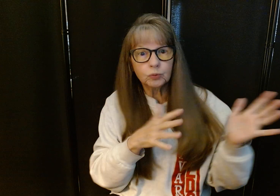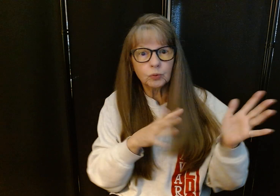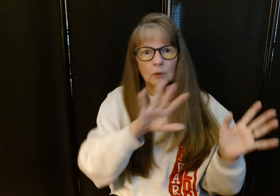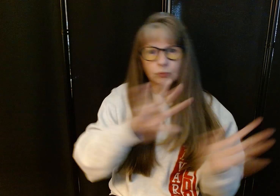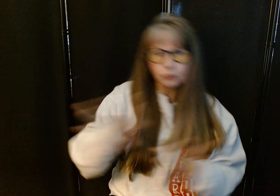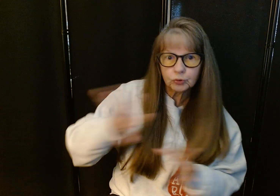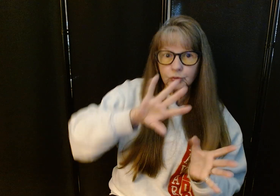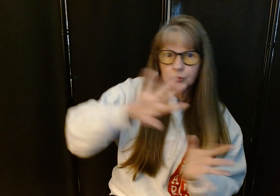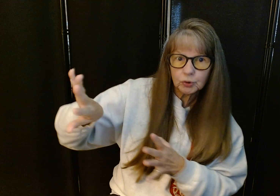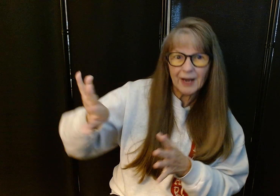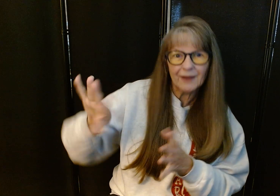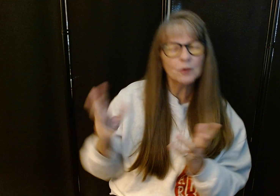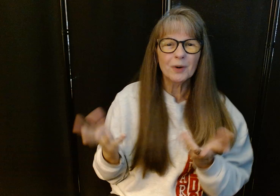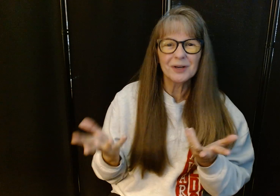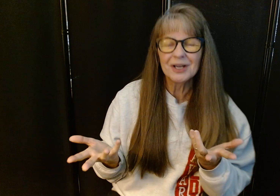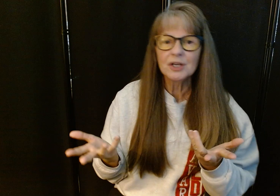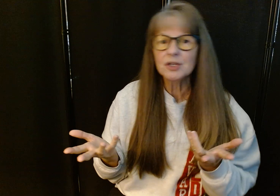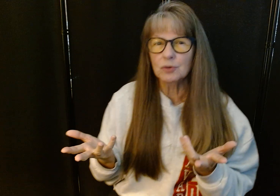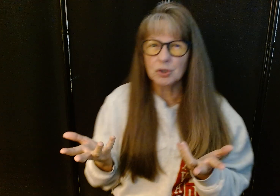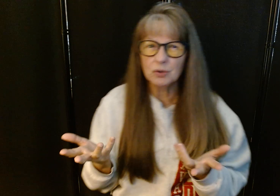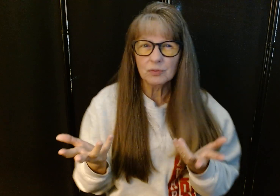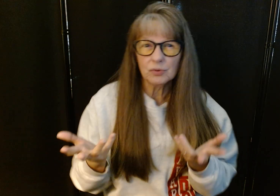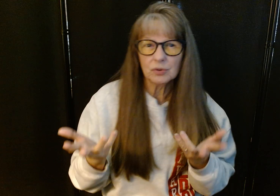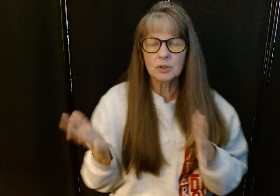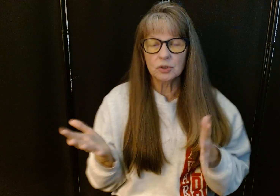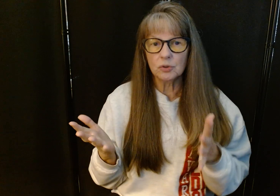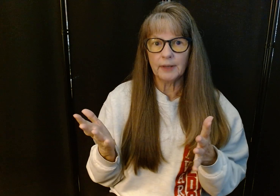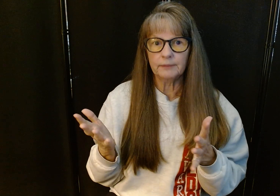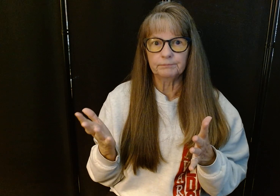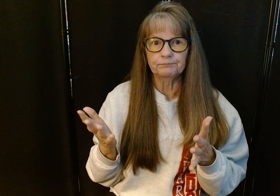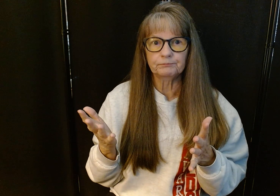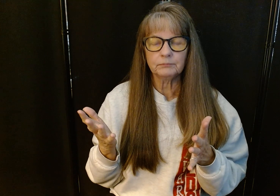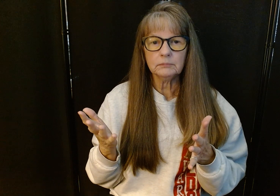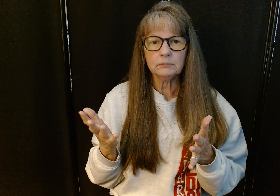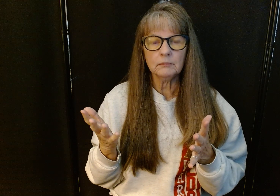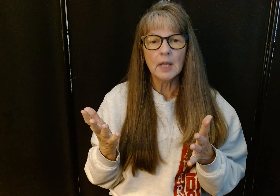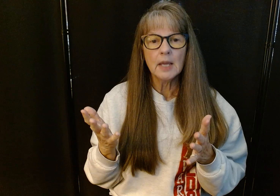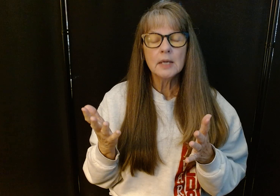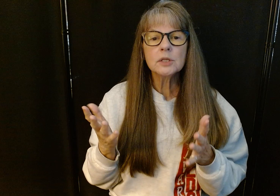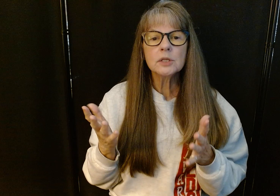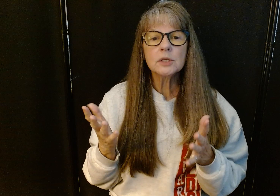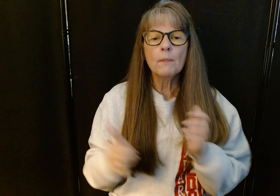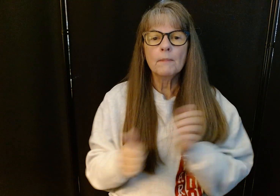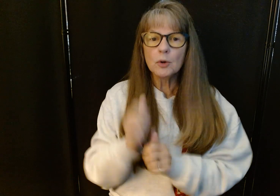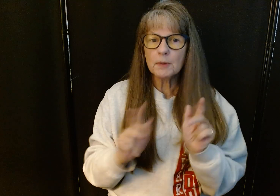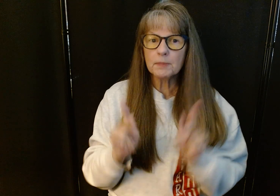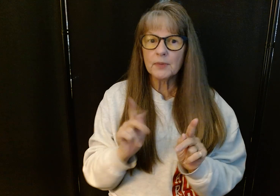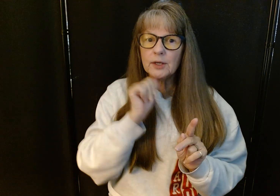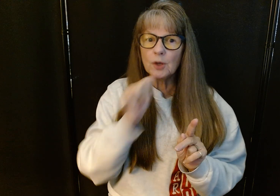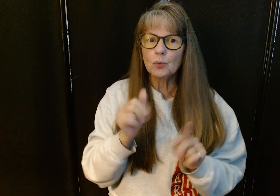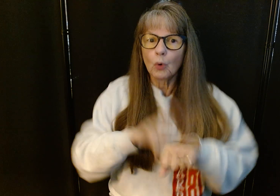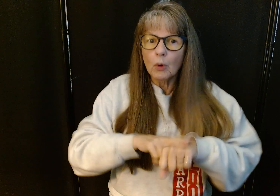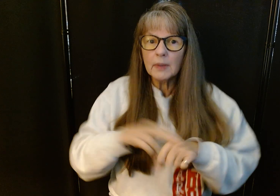or however you want it. So choose to do it. So most people that don't normally